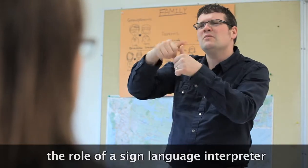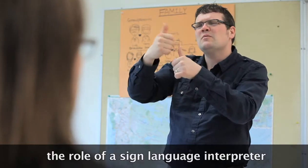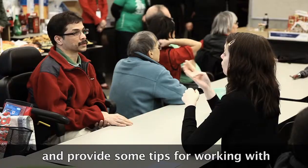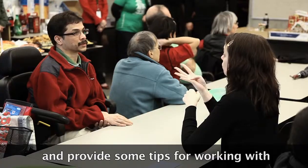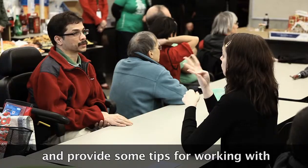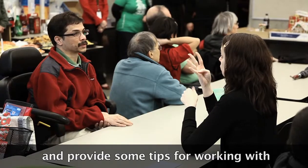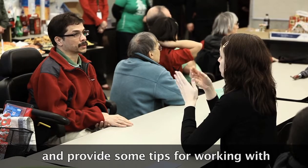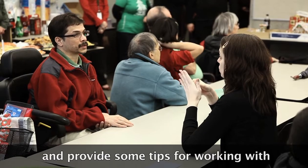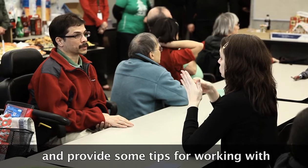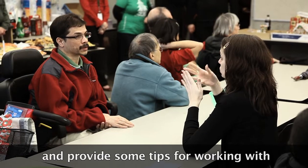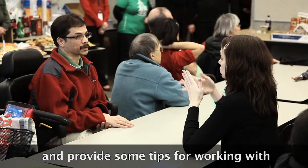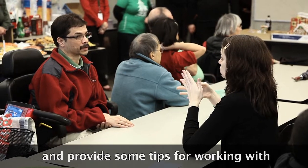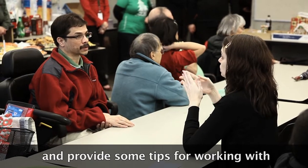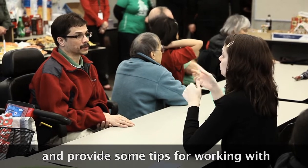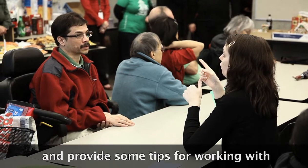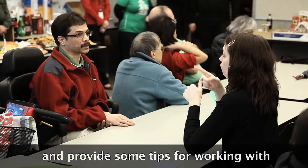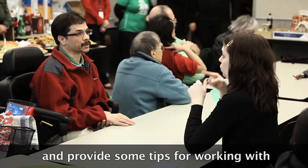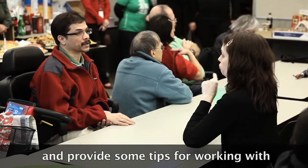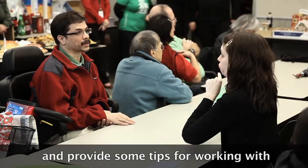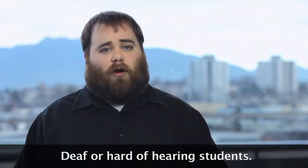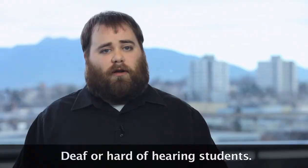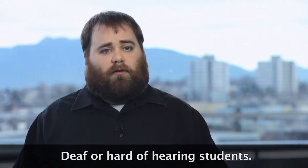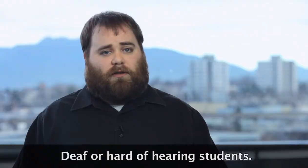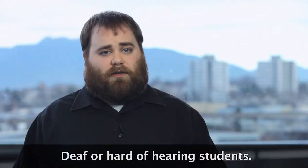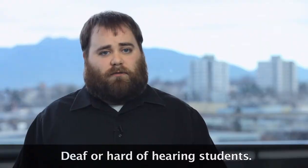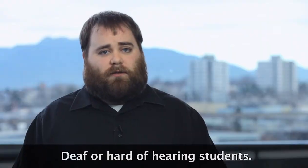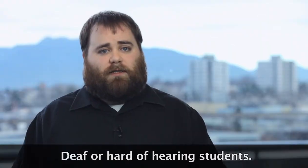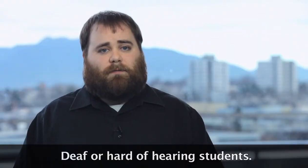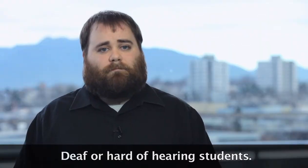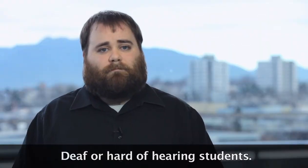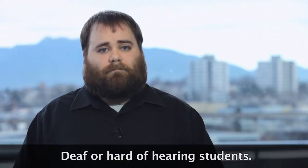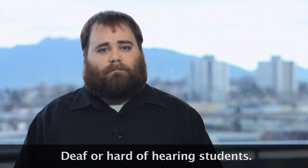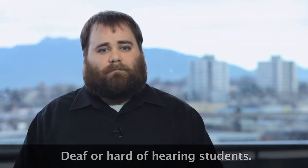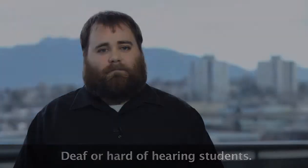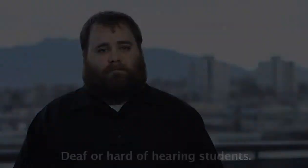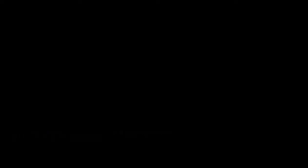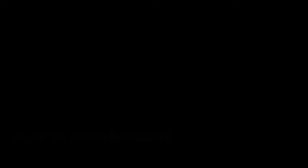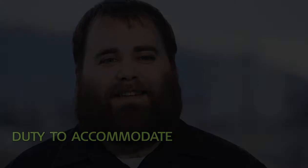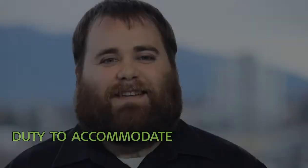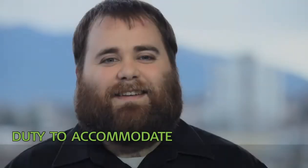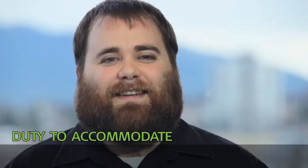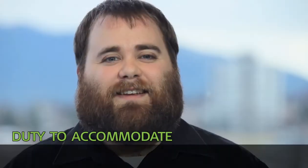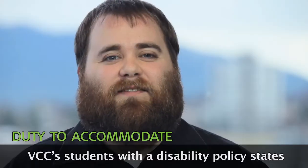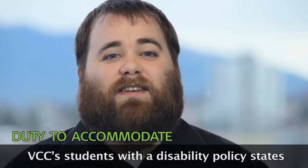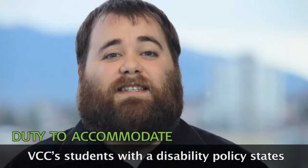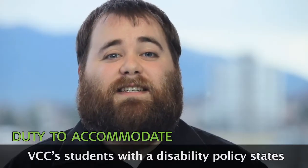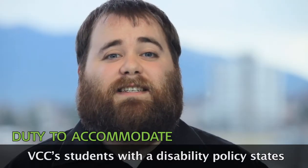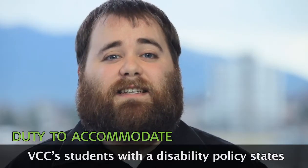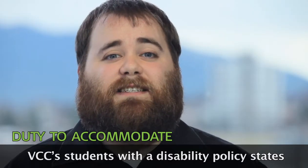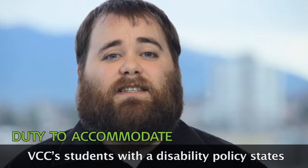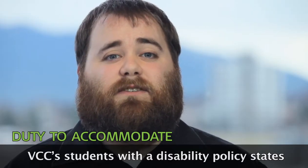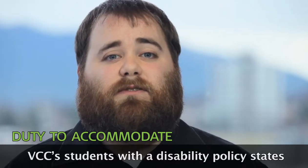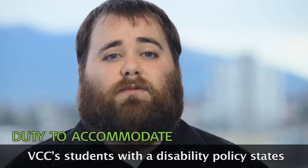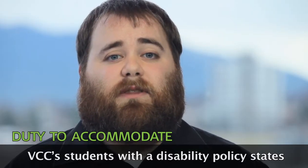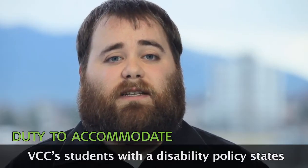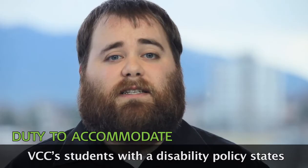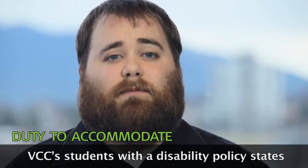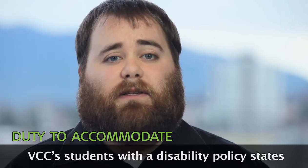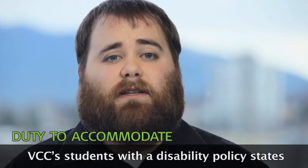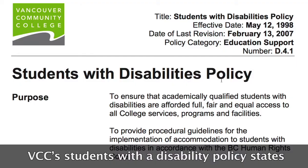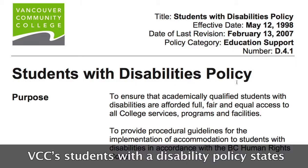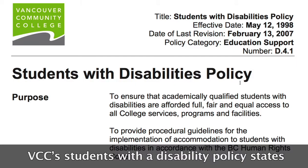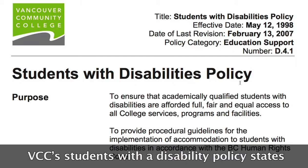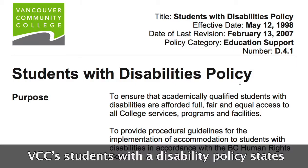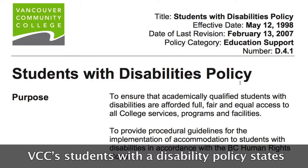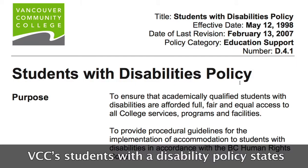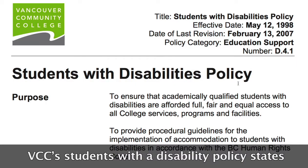interpreter, and provide some tips for working with deaf or hard of hearing students. Duty to accommodate. VCC's Students with a